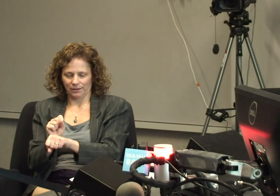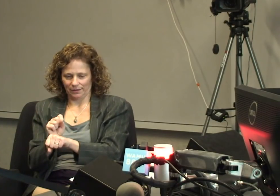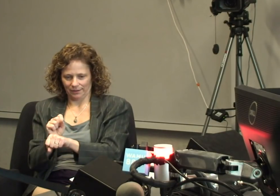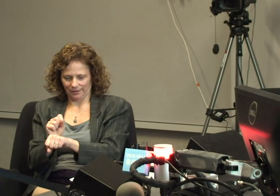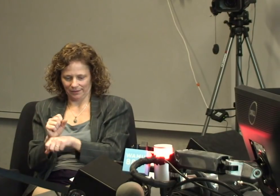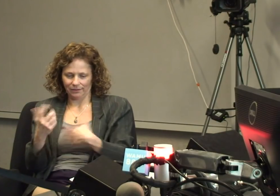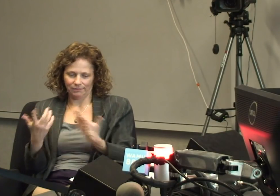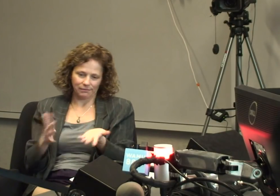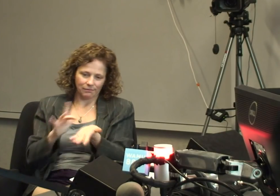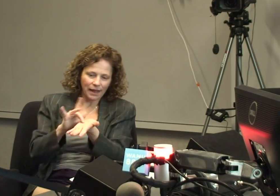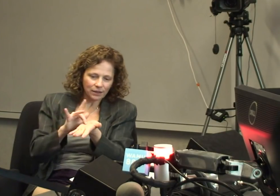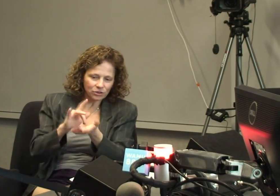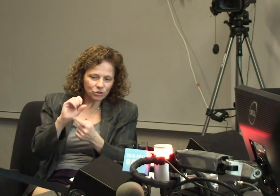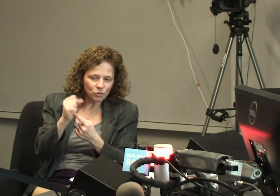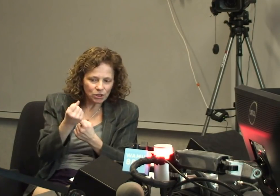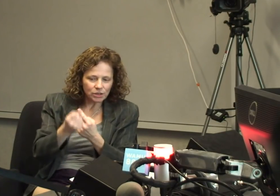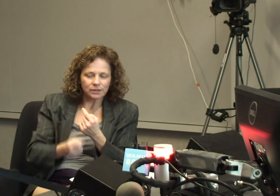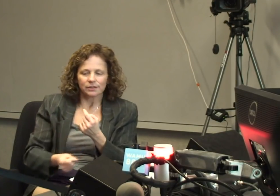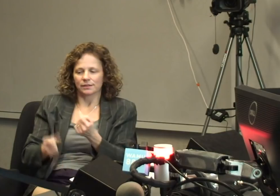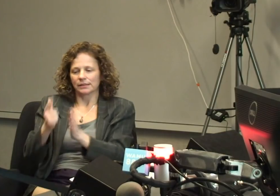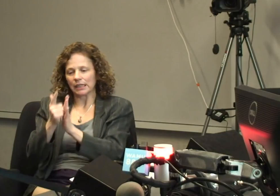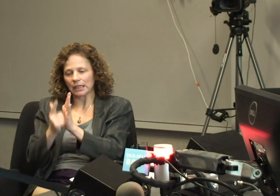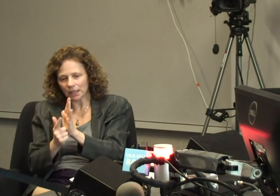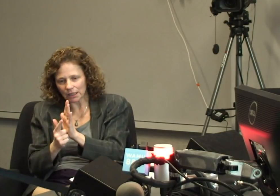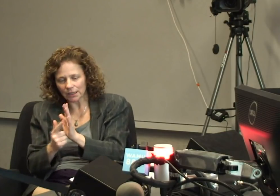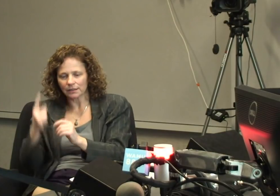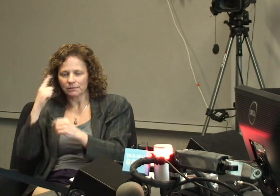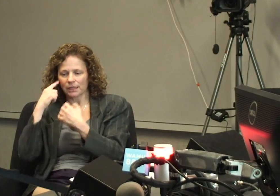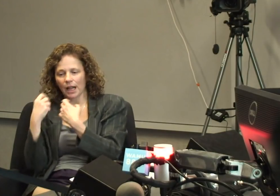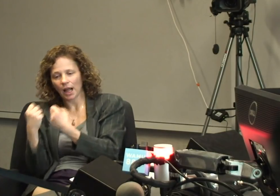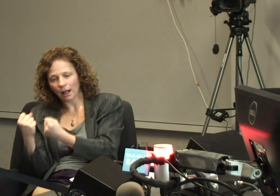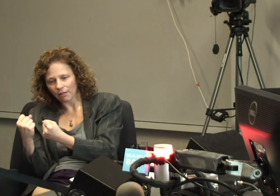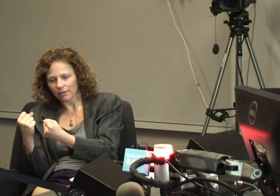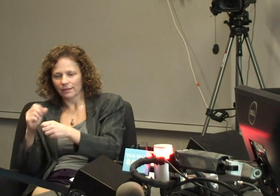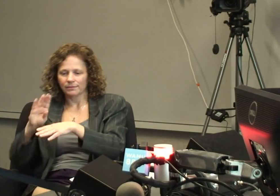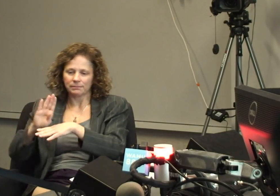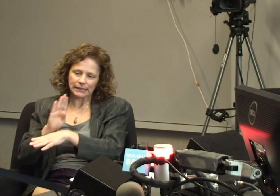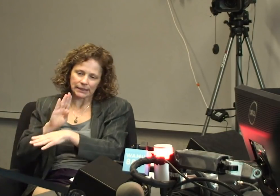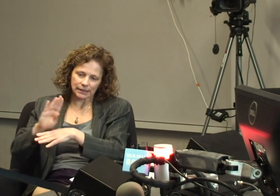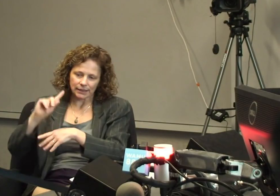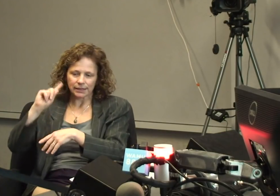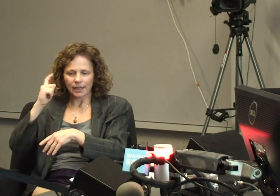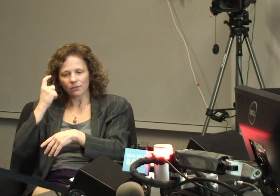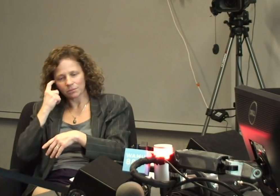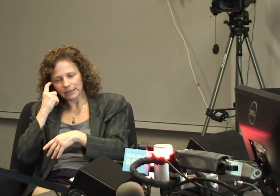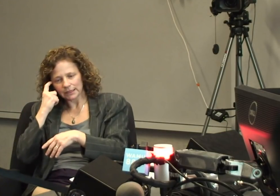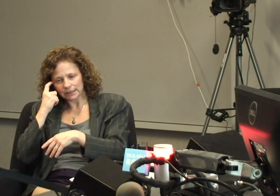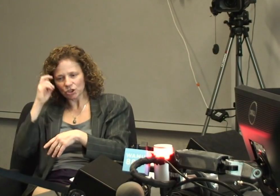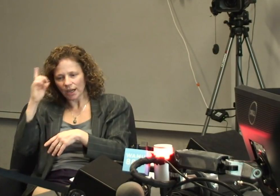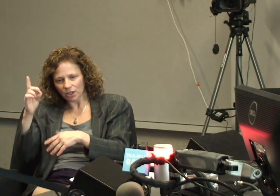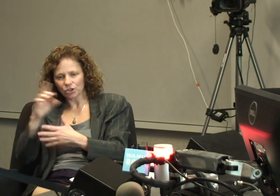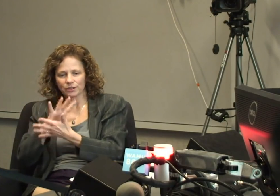specific situations, be they medical situations or legal situations, mental health arenas, business arenas, government,